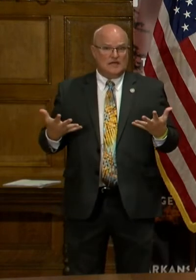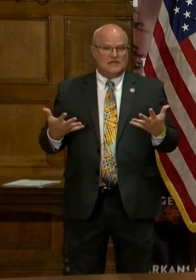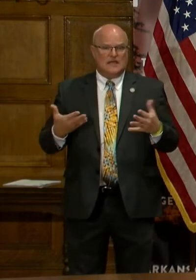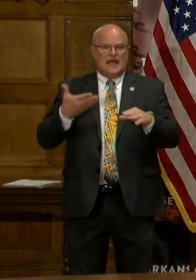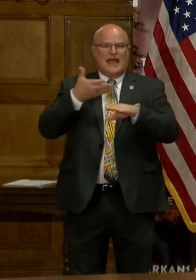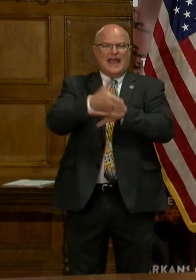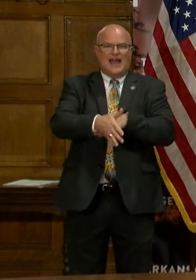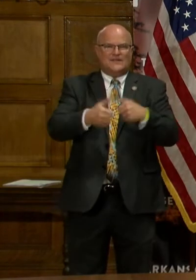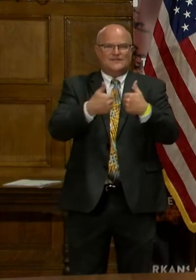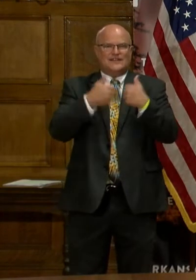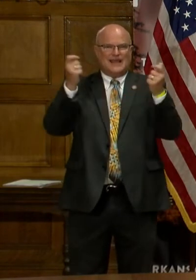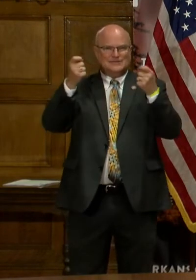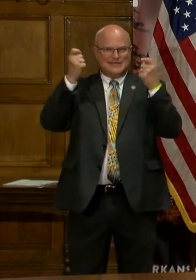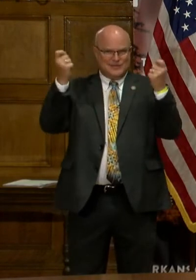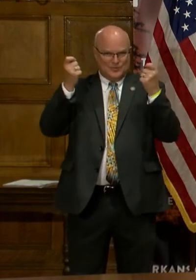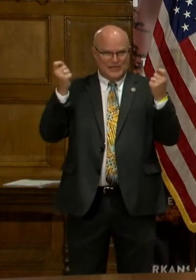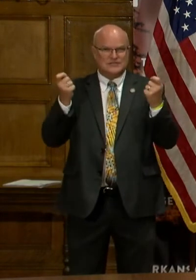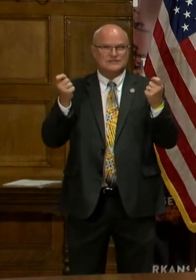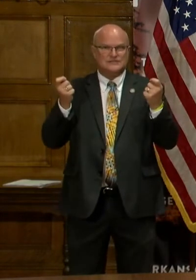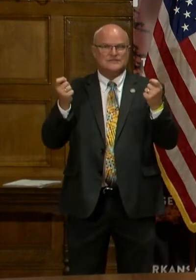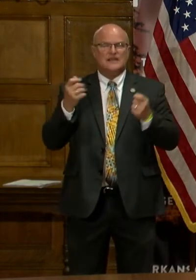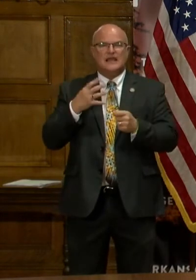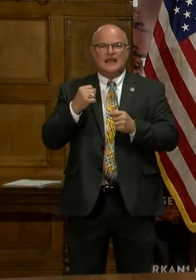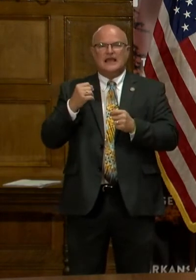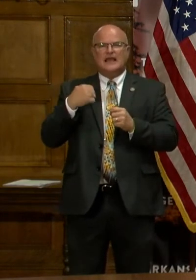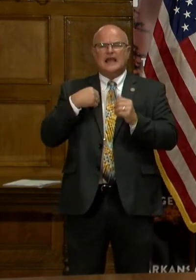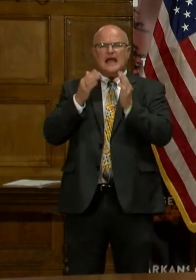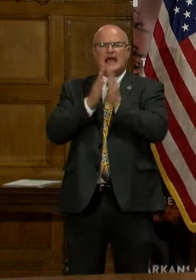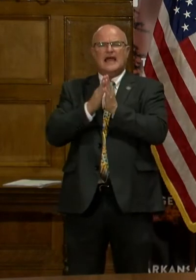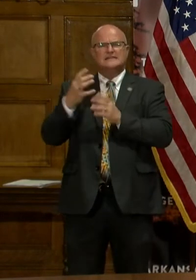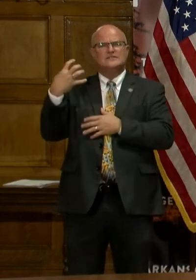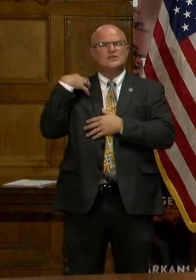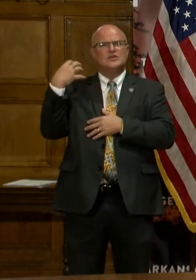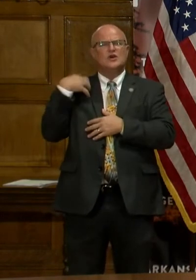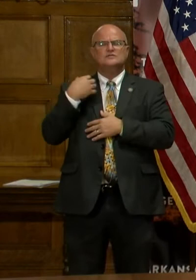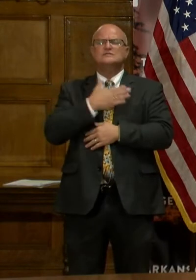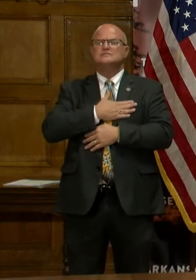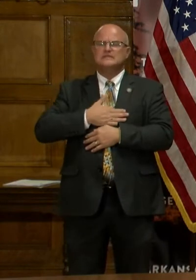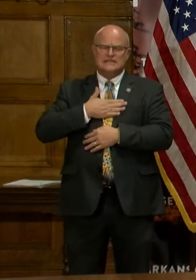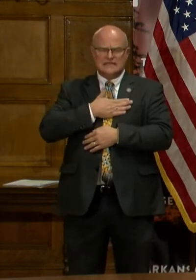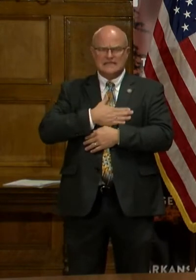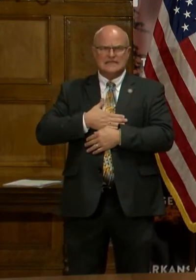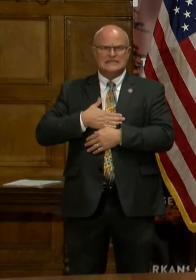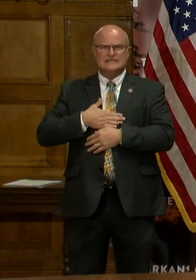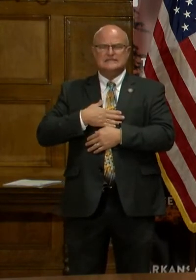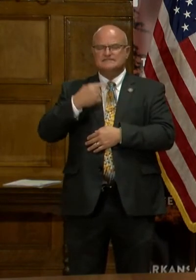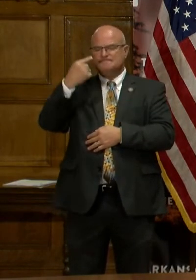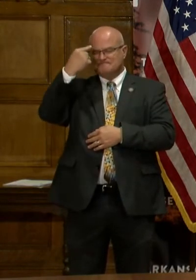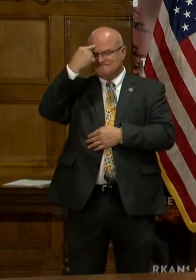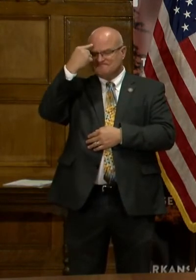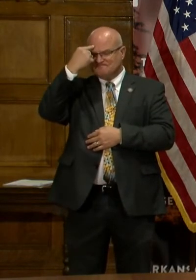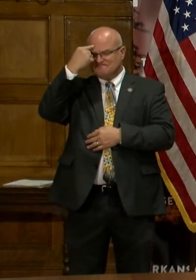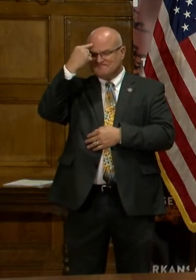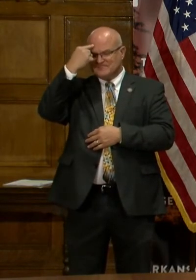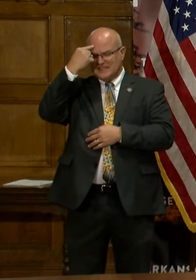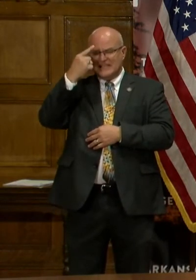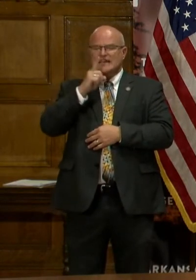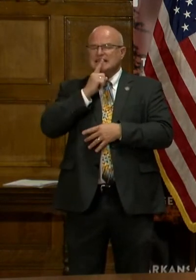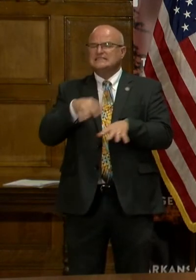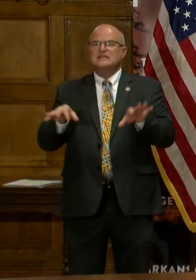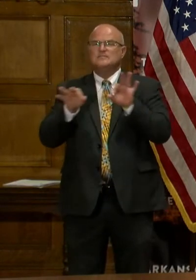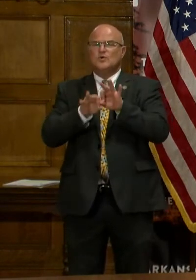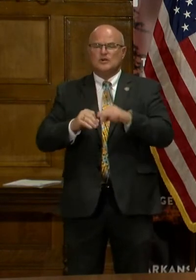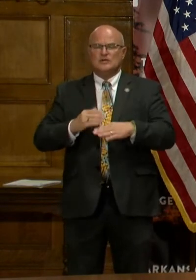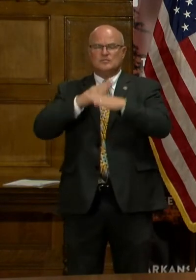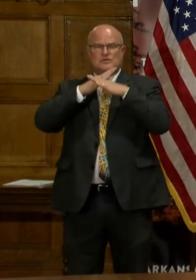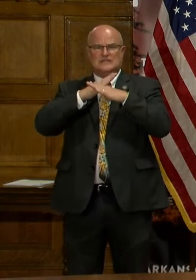game celebrations, and I ask the coaches to just be mindful that it's just as important